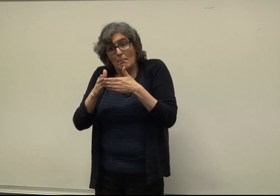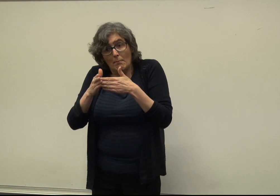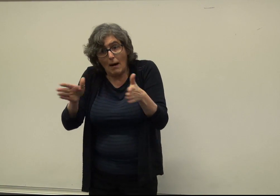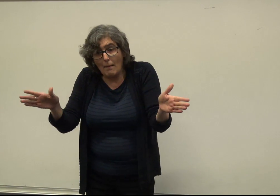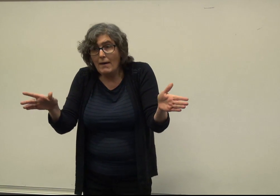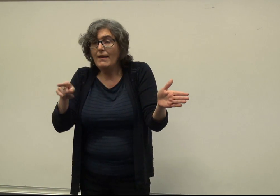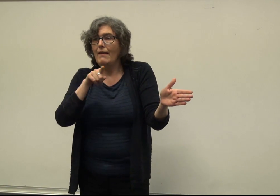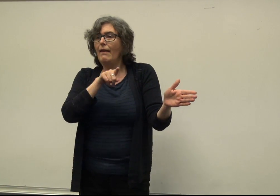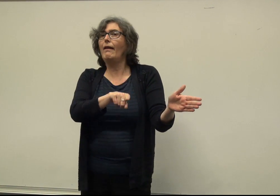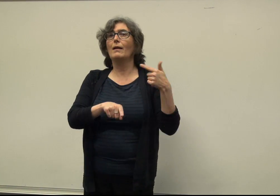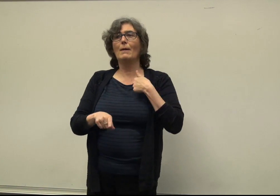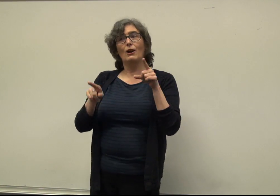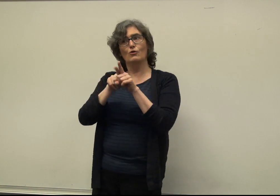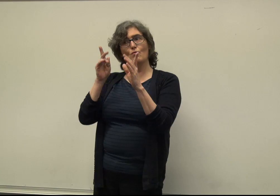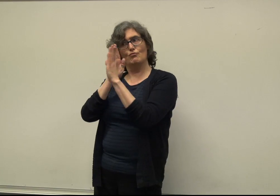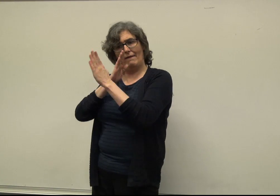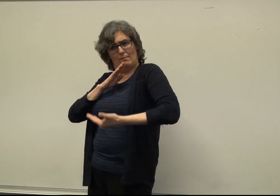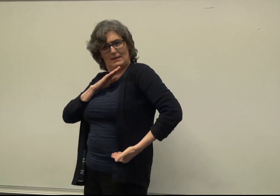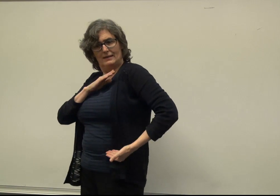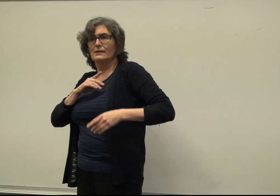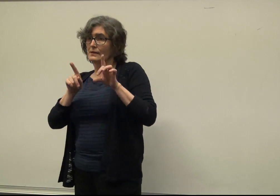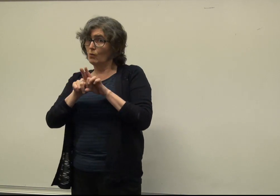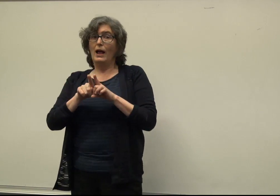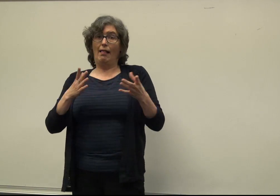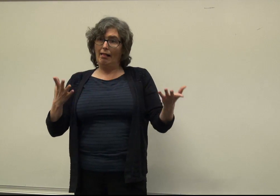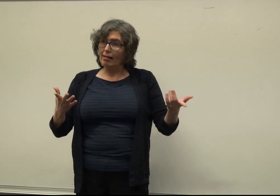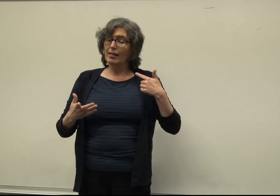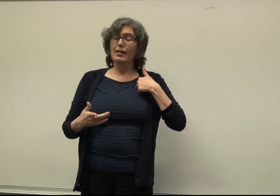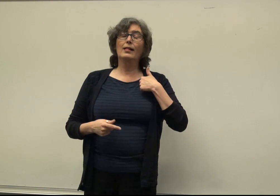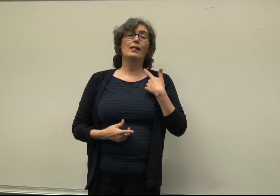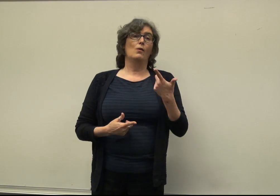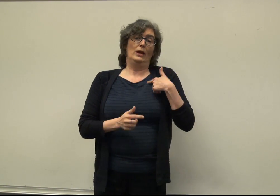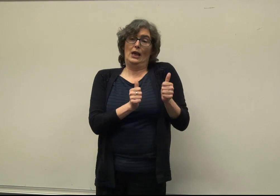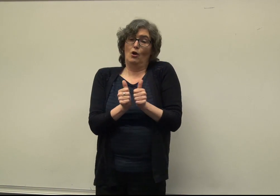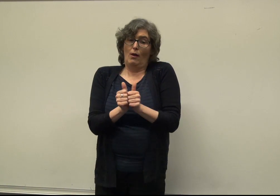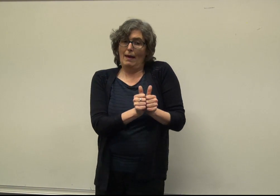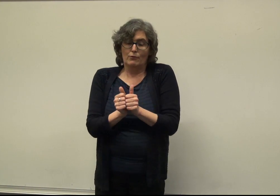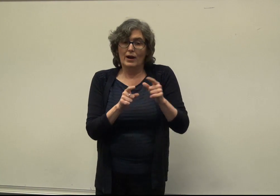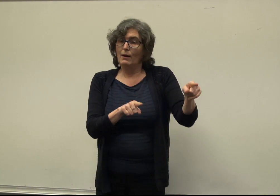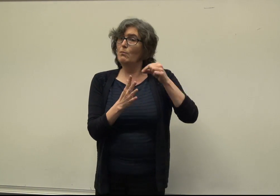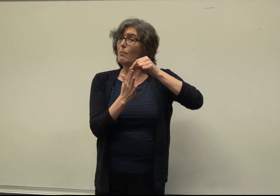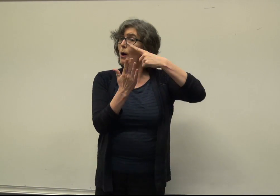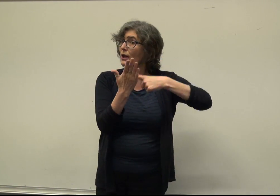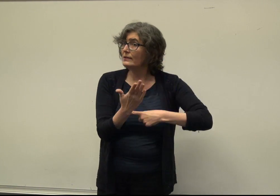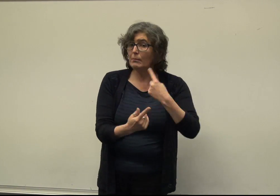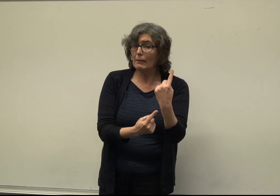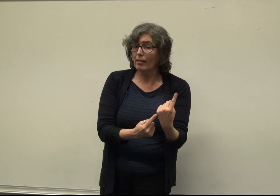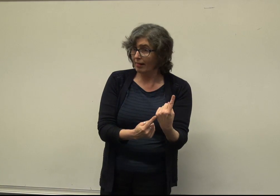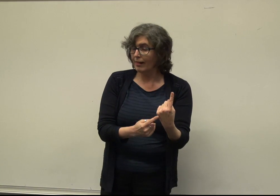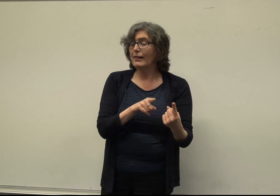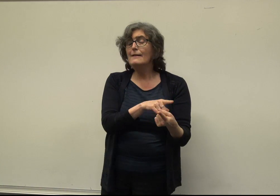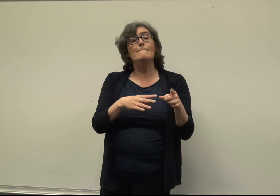with policymakers. We are often in the media, and we have a